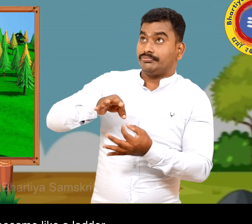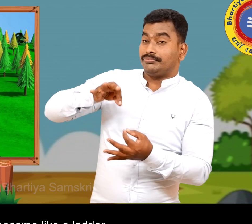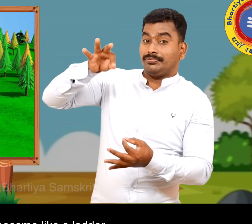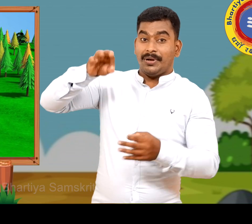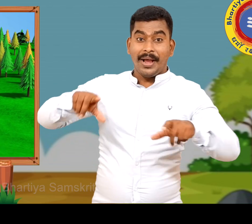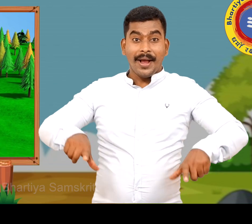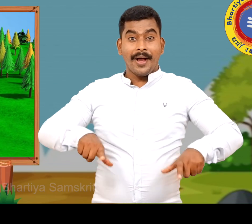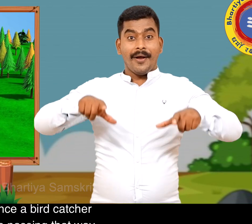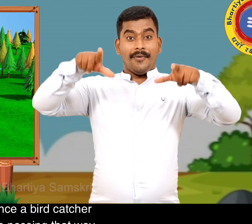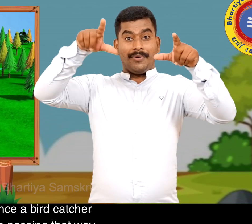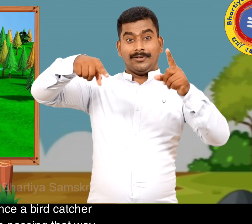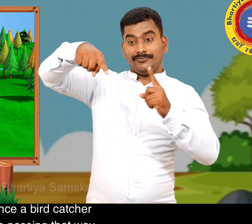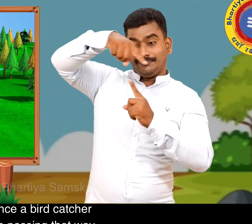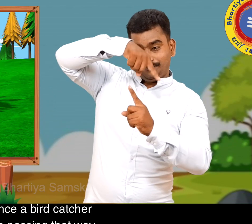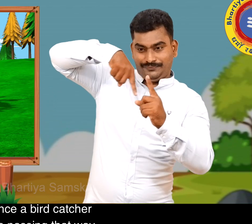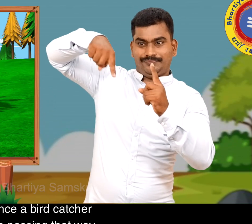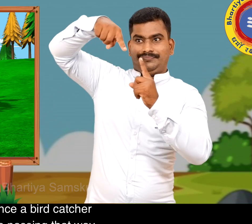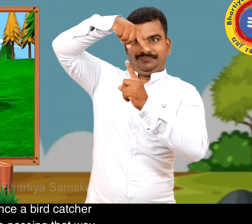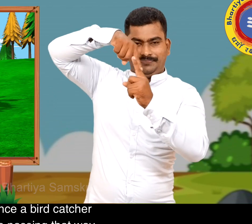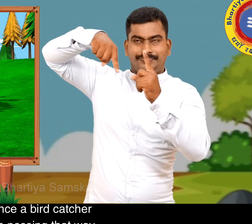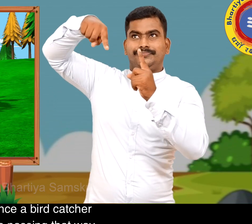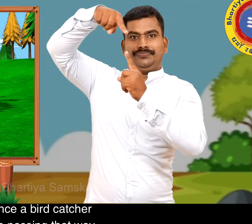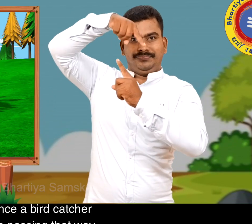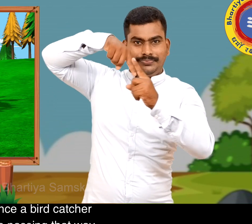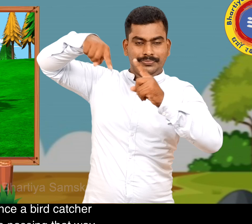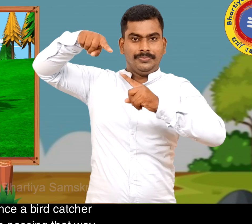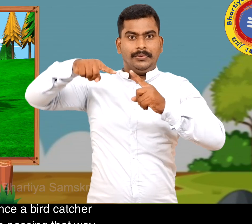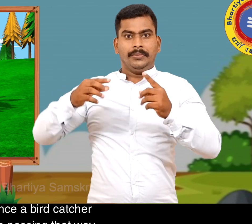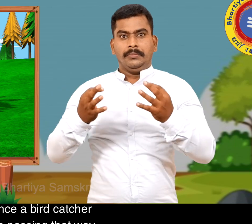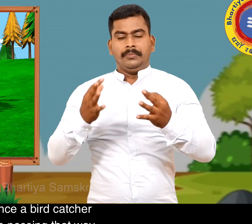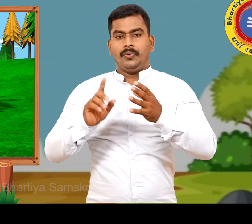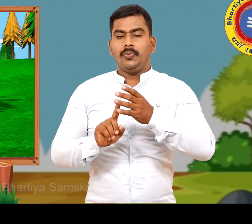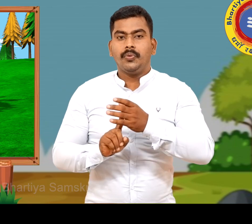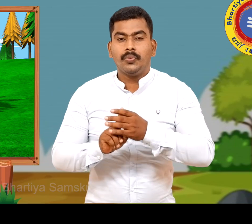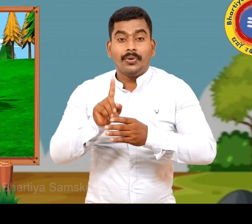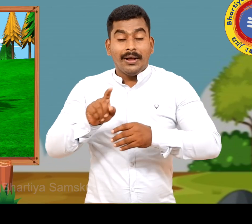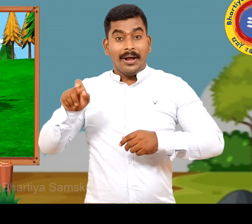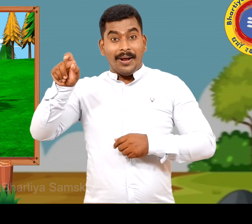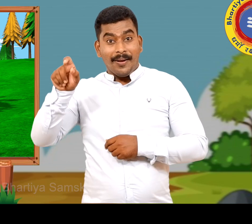ladder. Once, a bird catcher was passing that way.